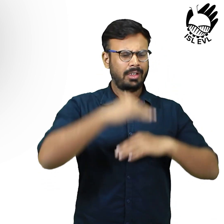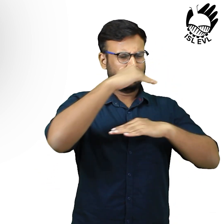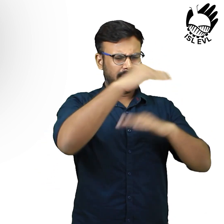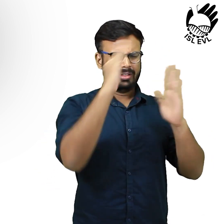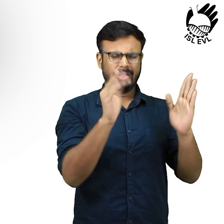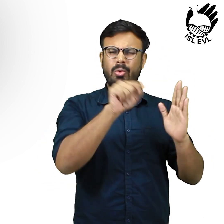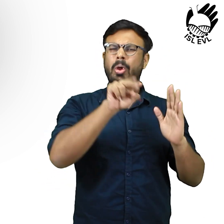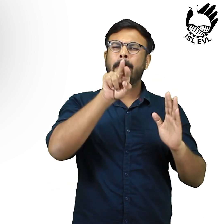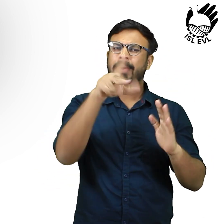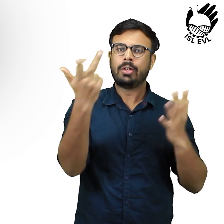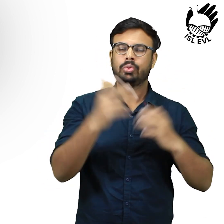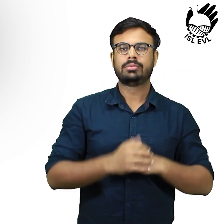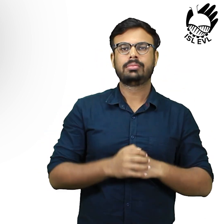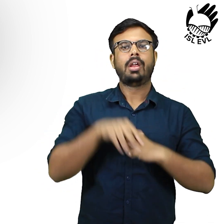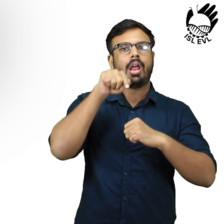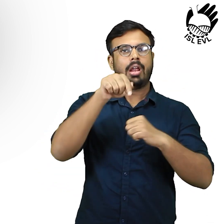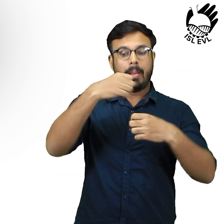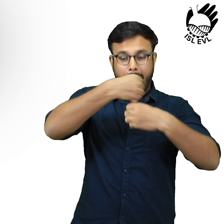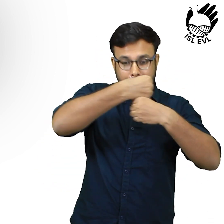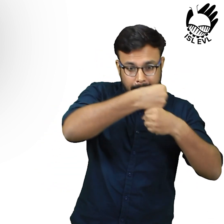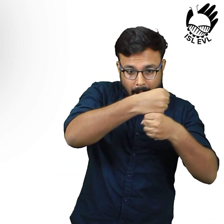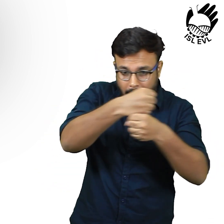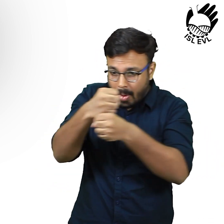Or what is a crystalline solid?